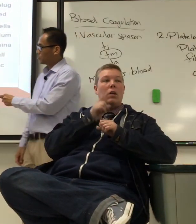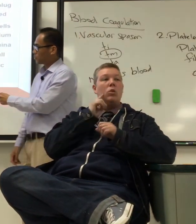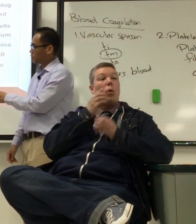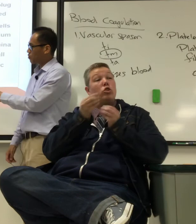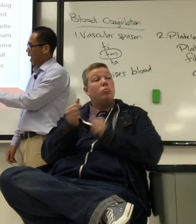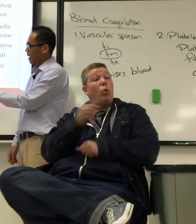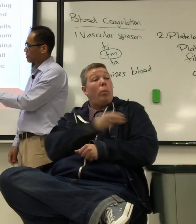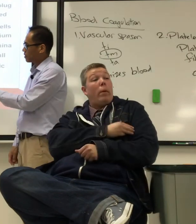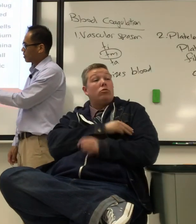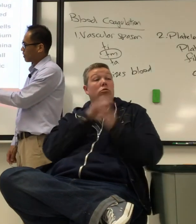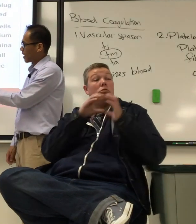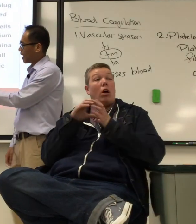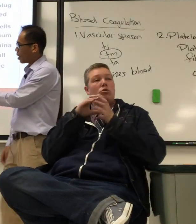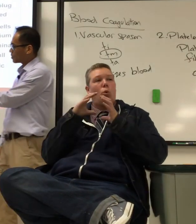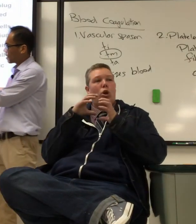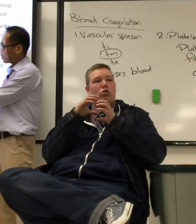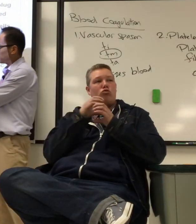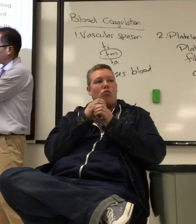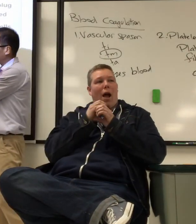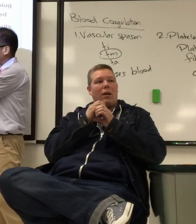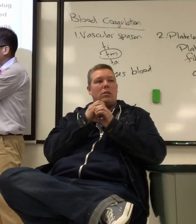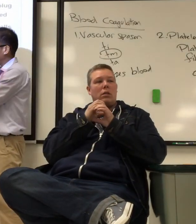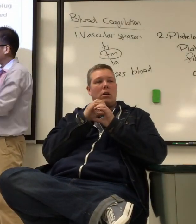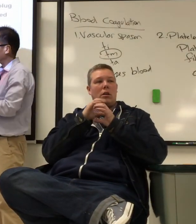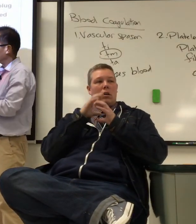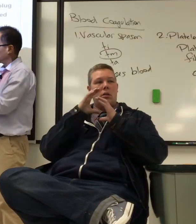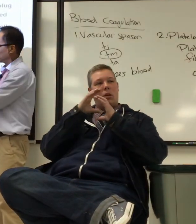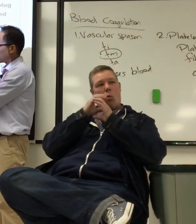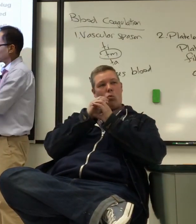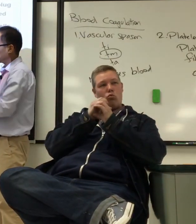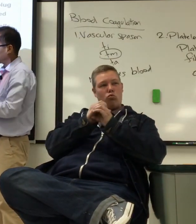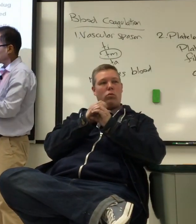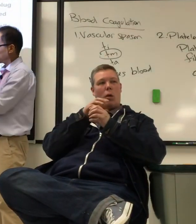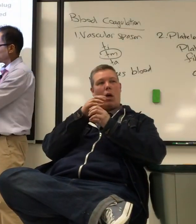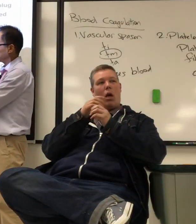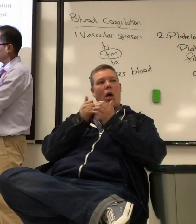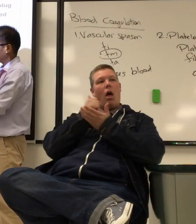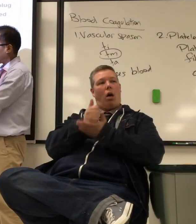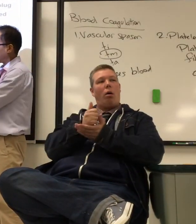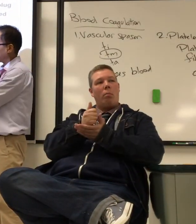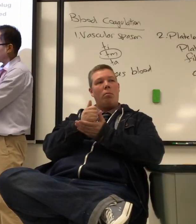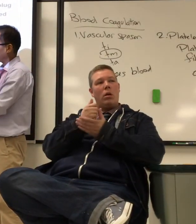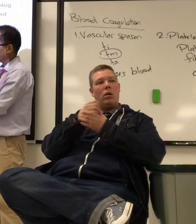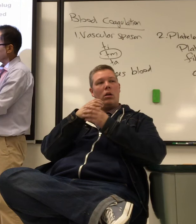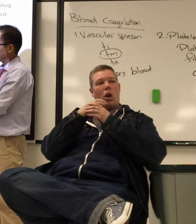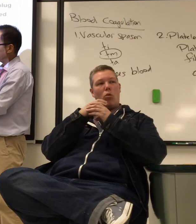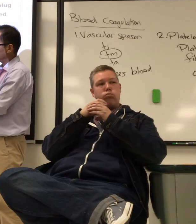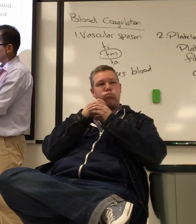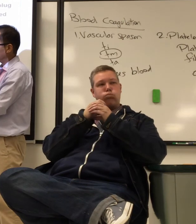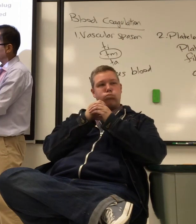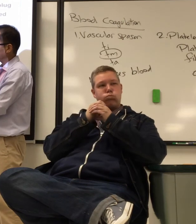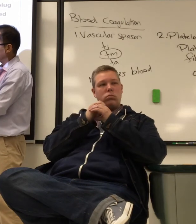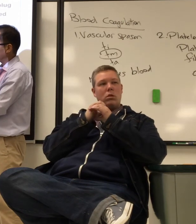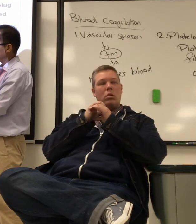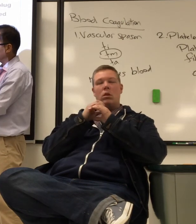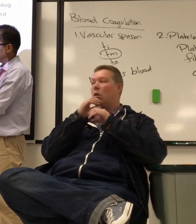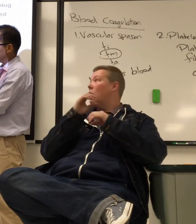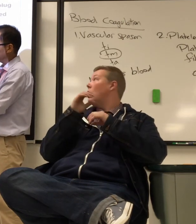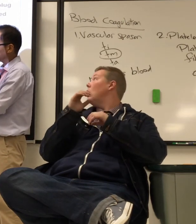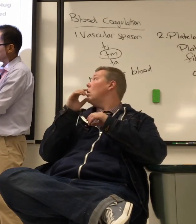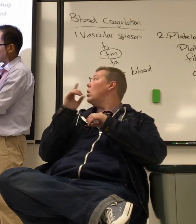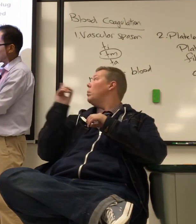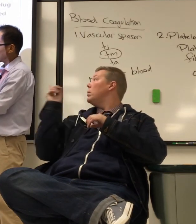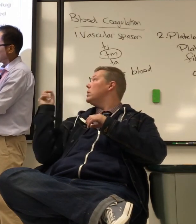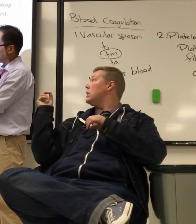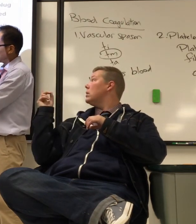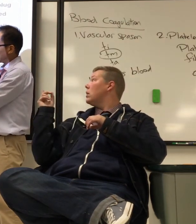cells to contract. That helps kind of plug the leak, not completely, it leaves a little gap there. So what this picture shows in